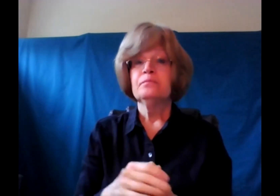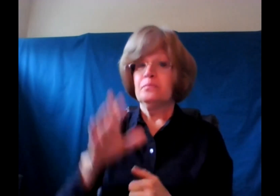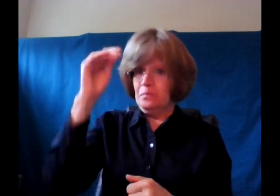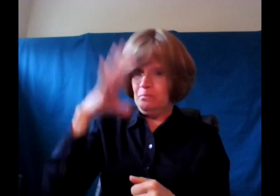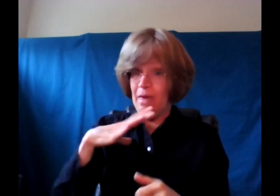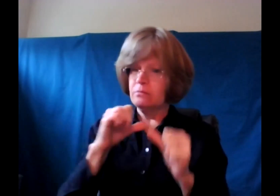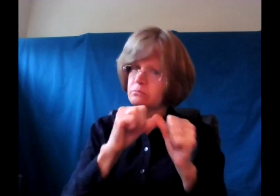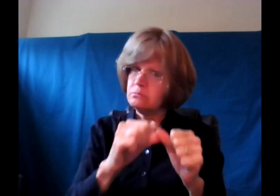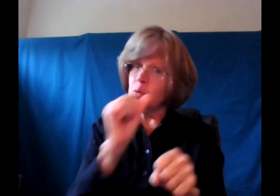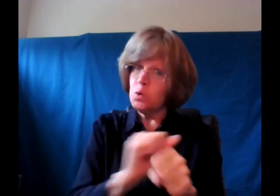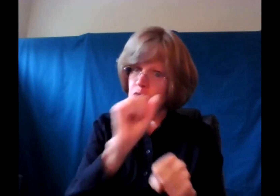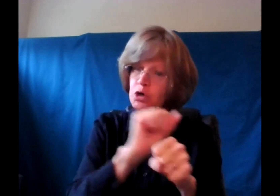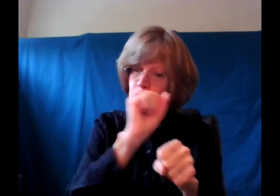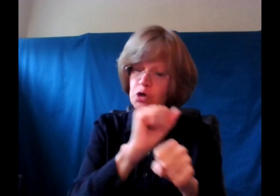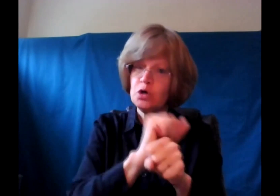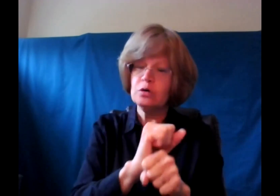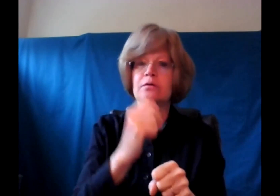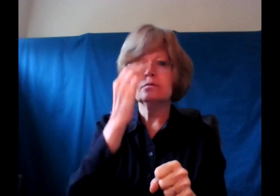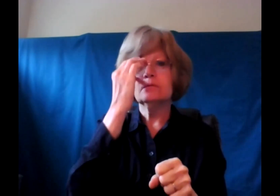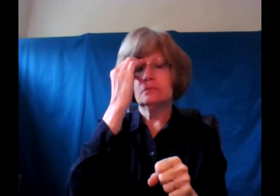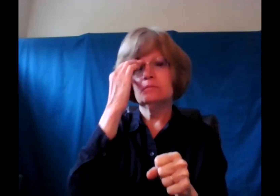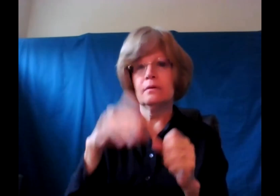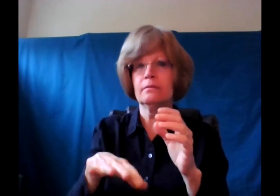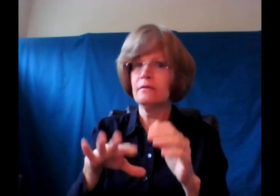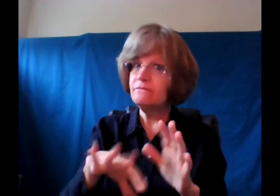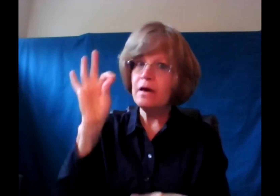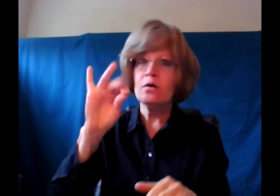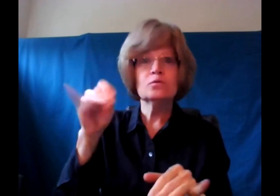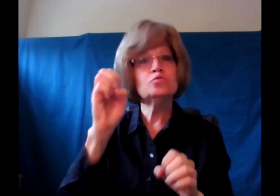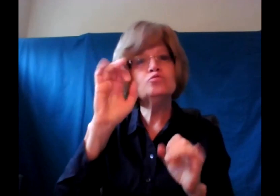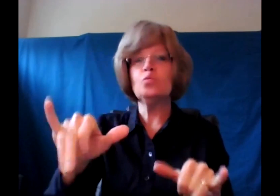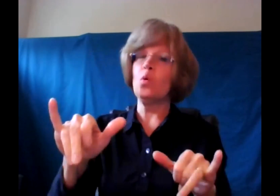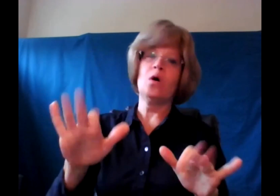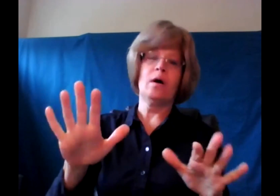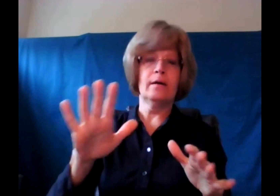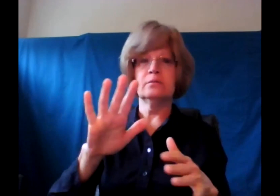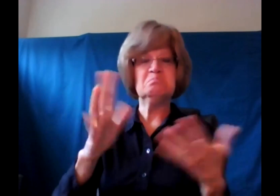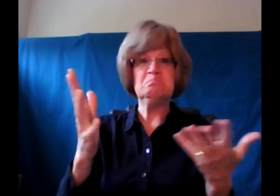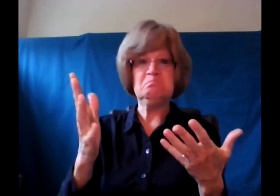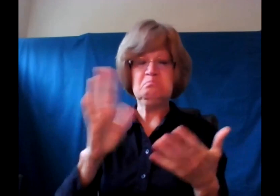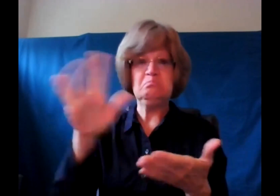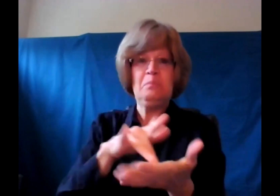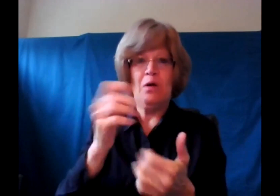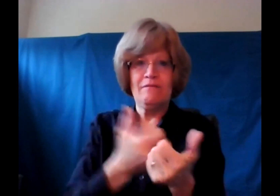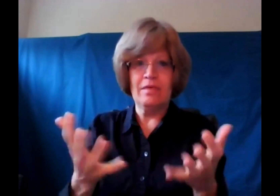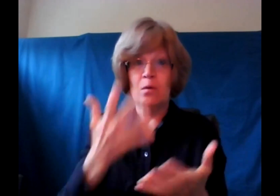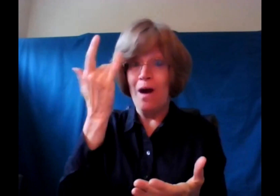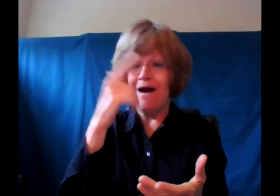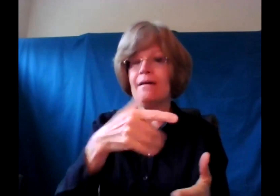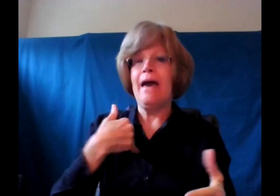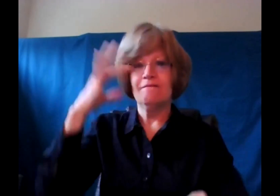to work, and he continued somehow to find joy in the midst of everything, because he was a man of